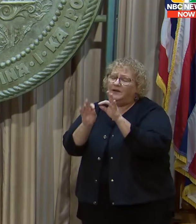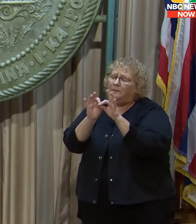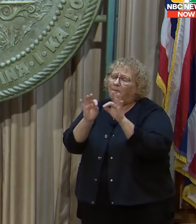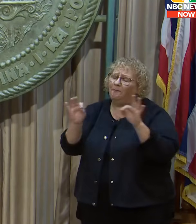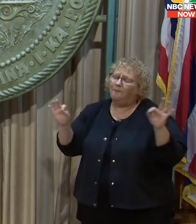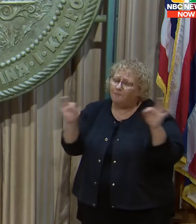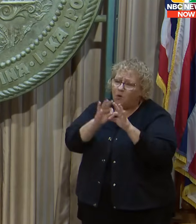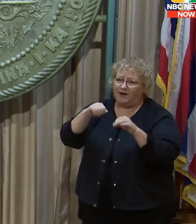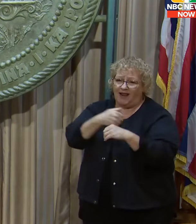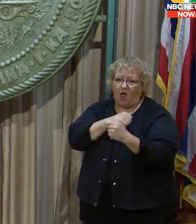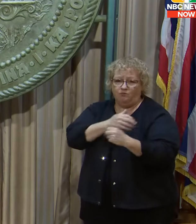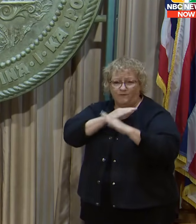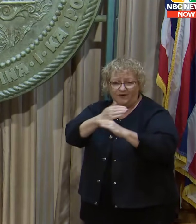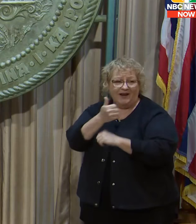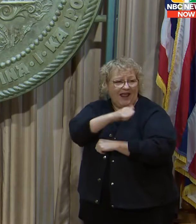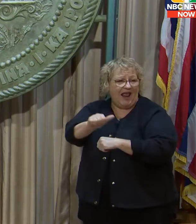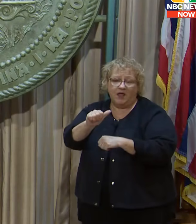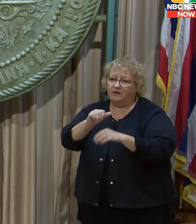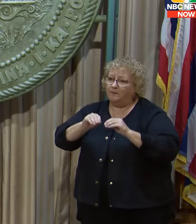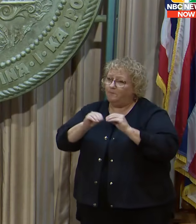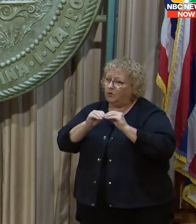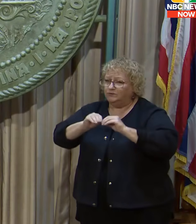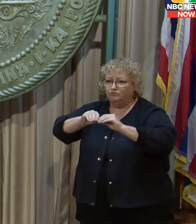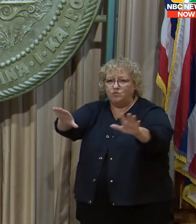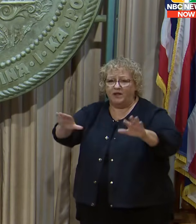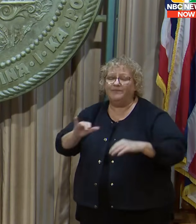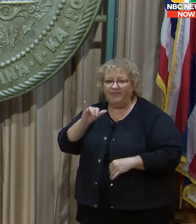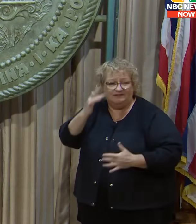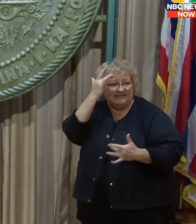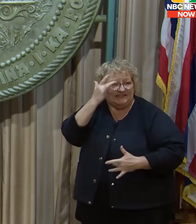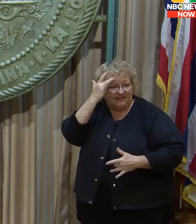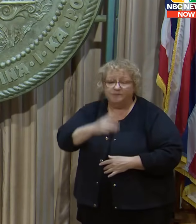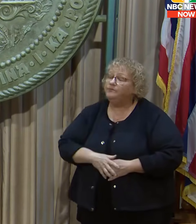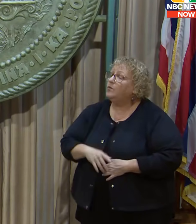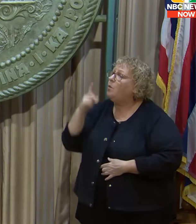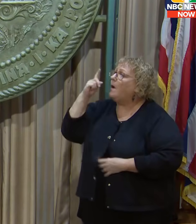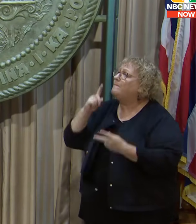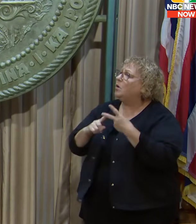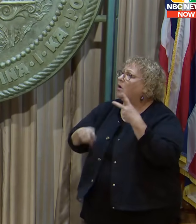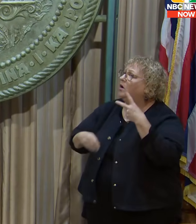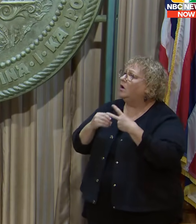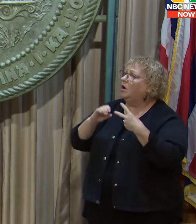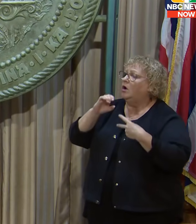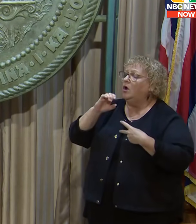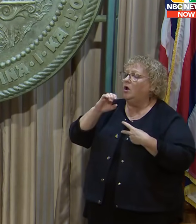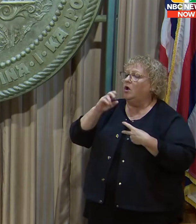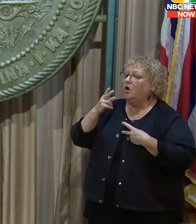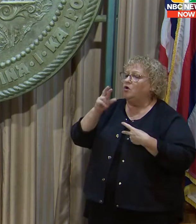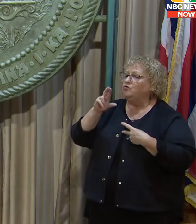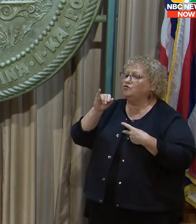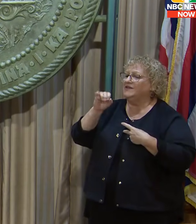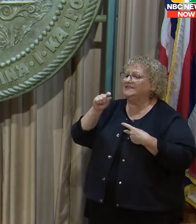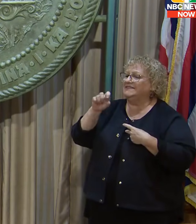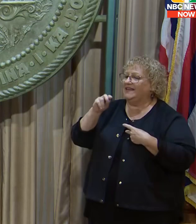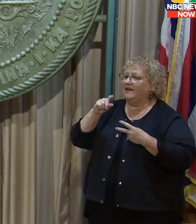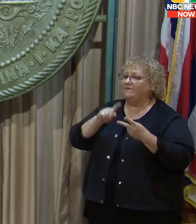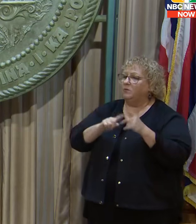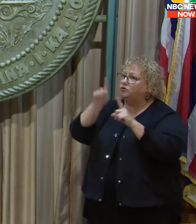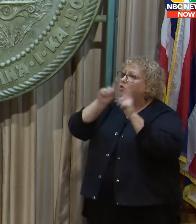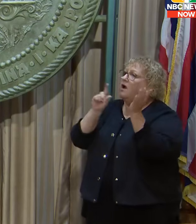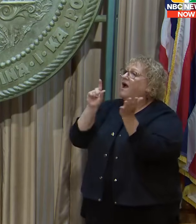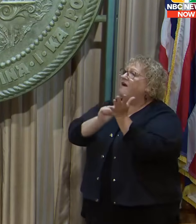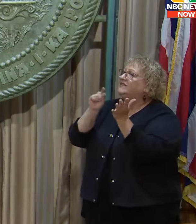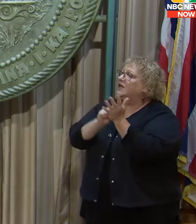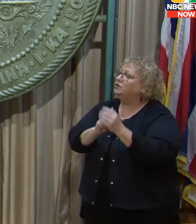for us in preventing further spread of this disease. Okay, and another one. This is from Kristen Concilio, Star